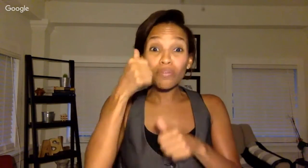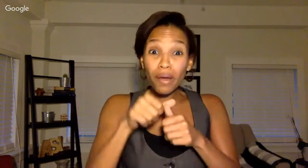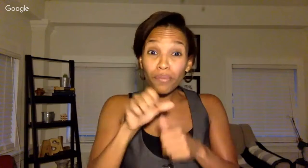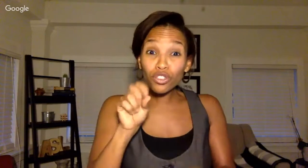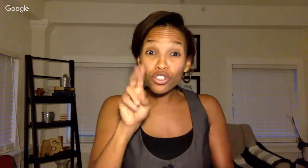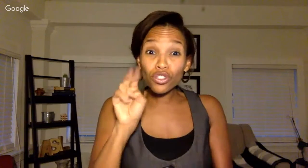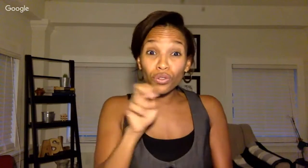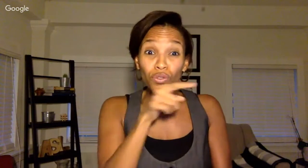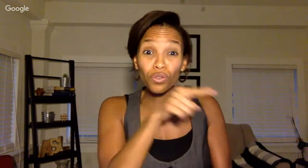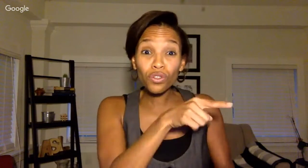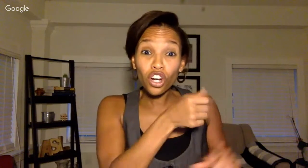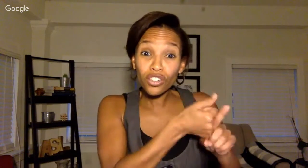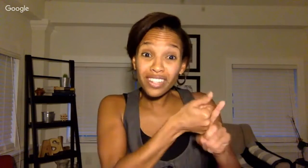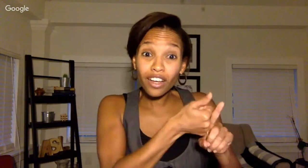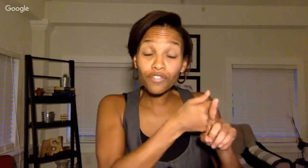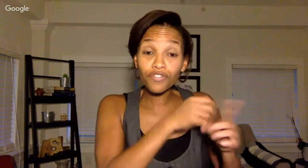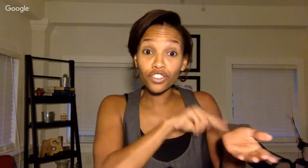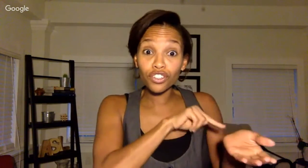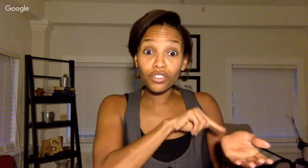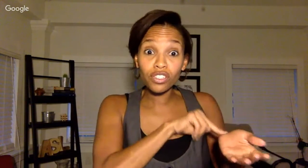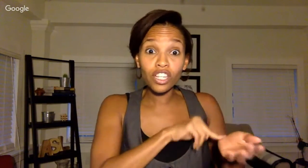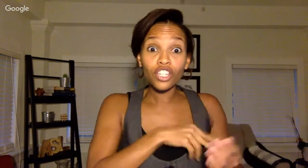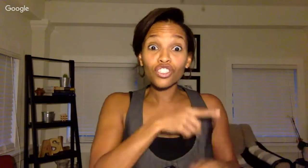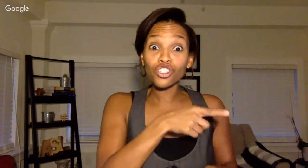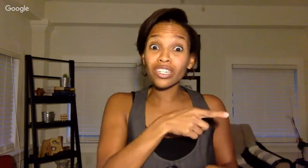remember Sue herself, nurse, she,